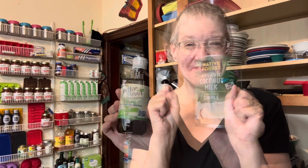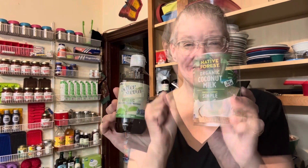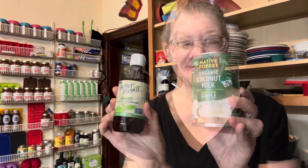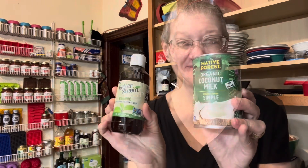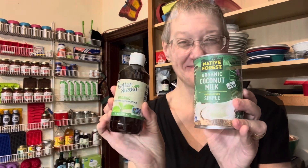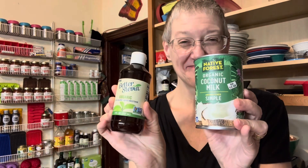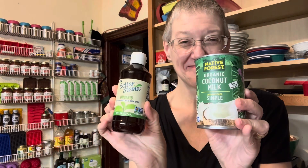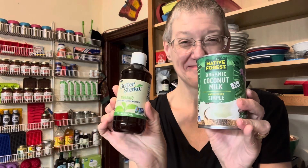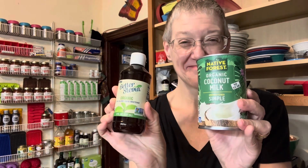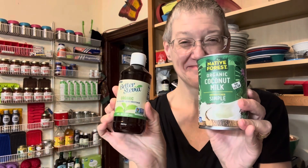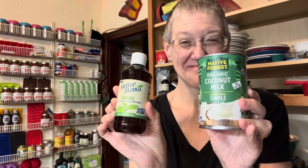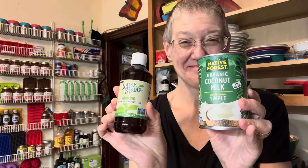And I keep it in the fridge.